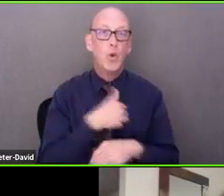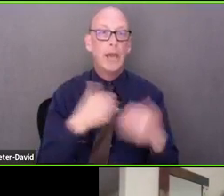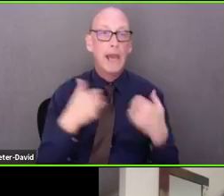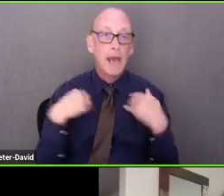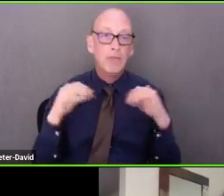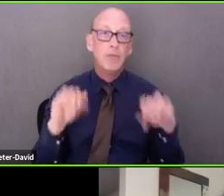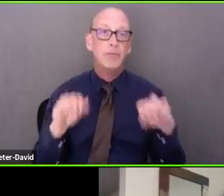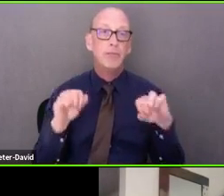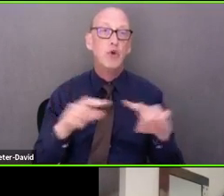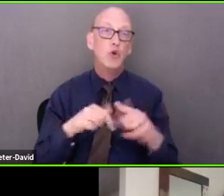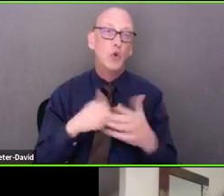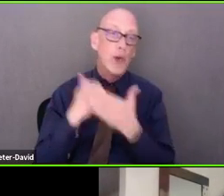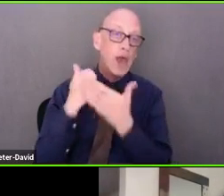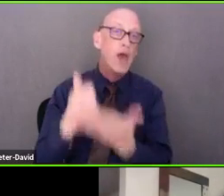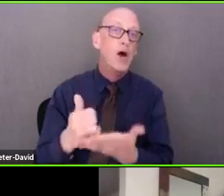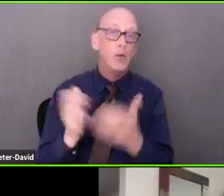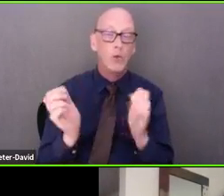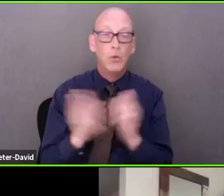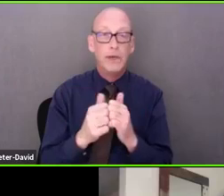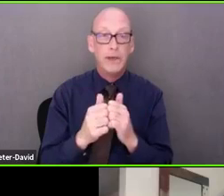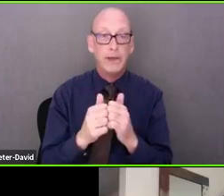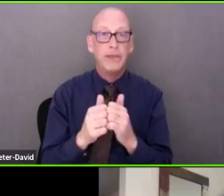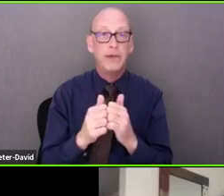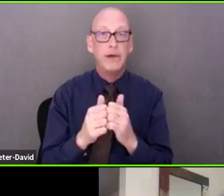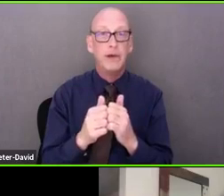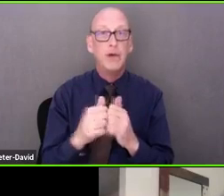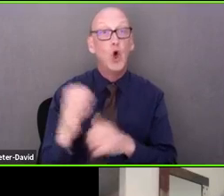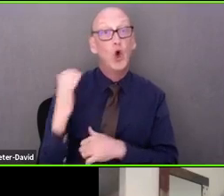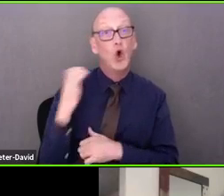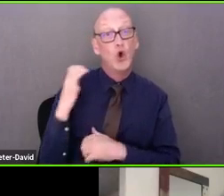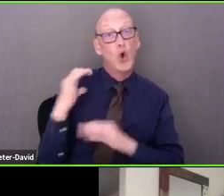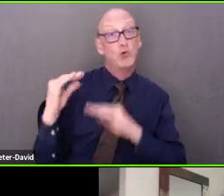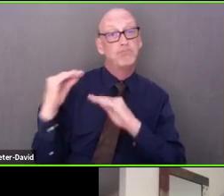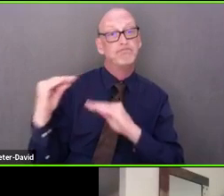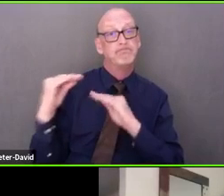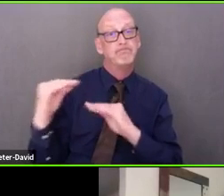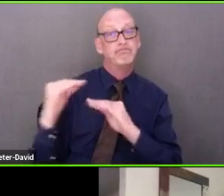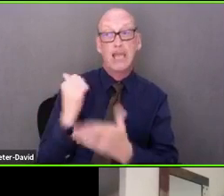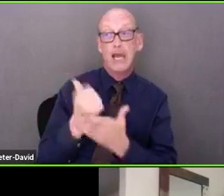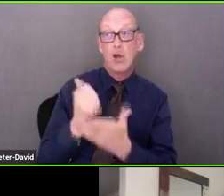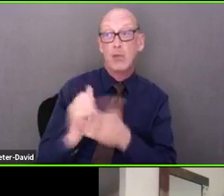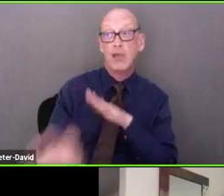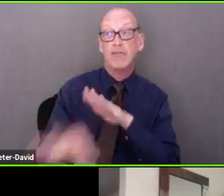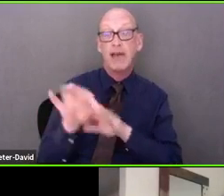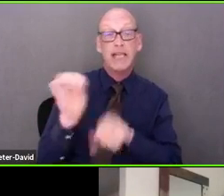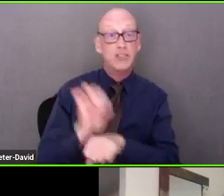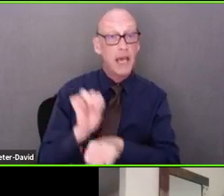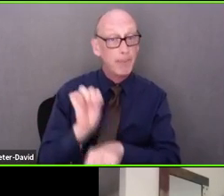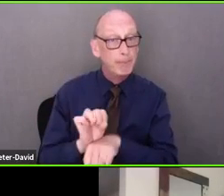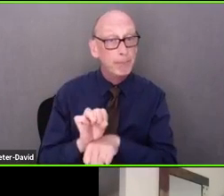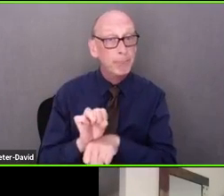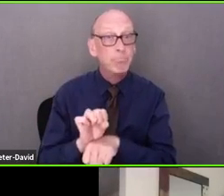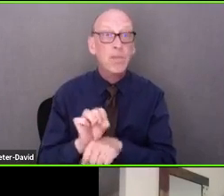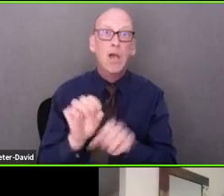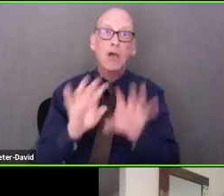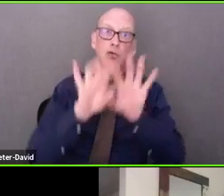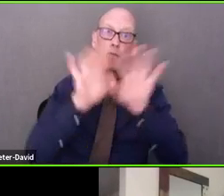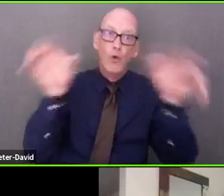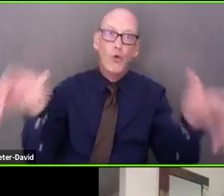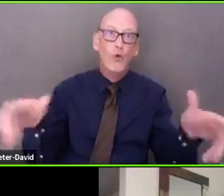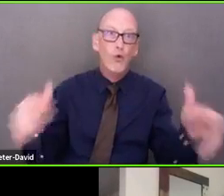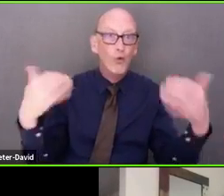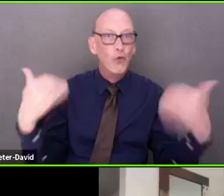to assist with coaching people and helping them find employment. So there's a big umbrella at Zeph,